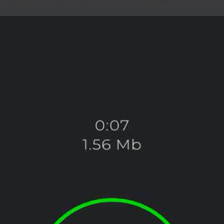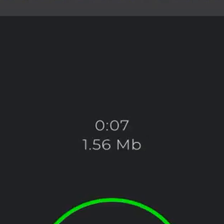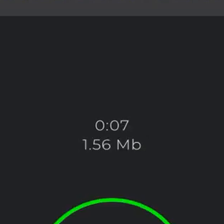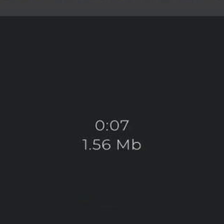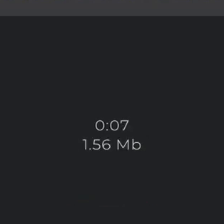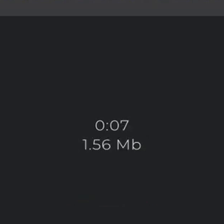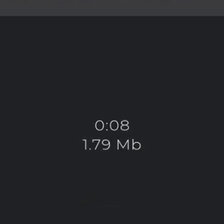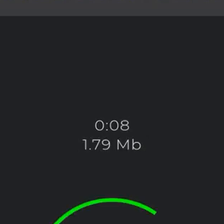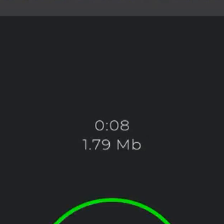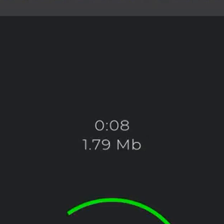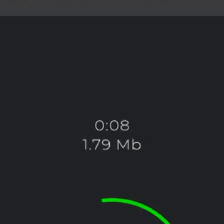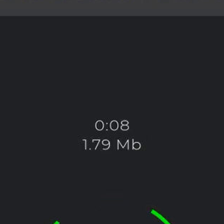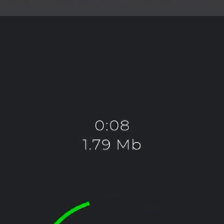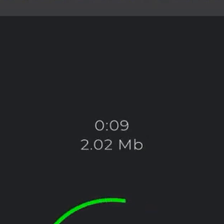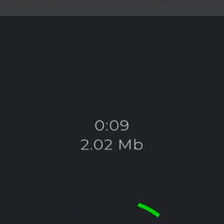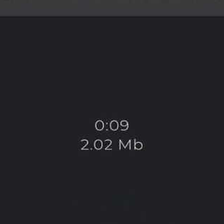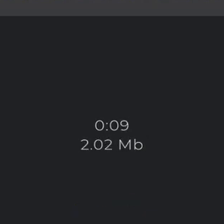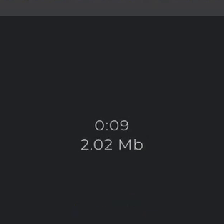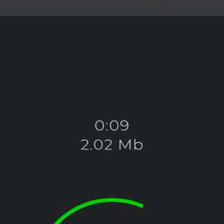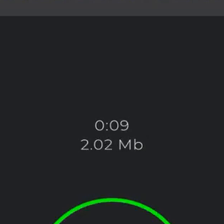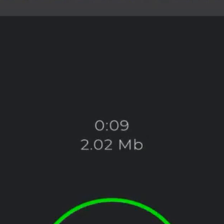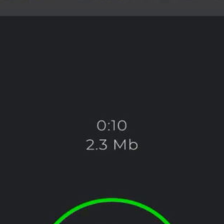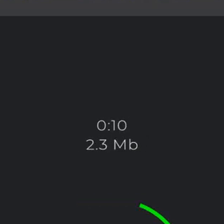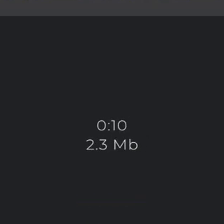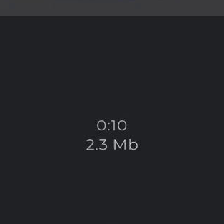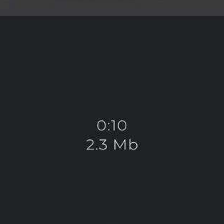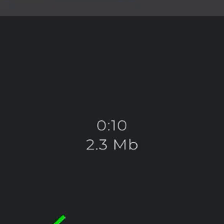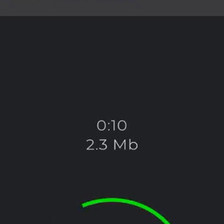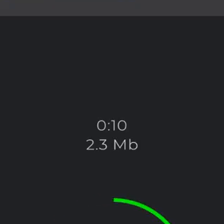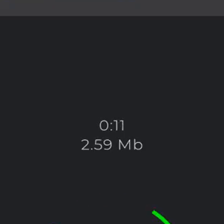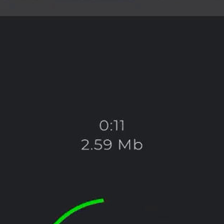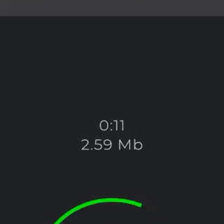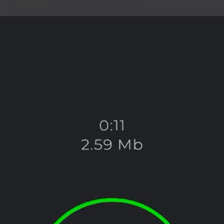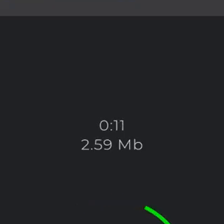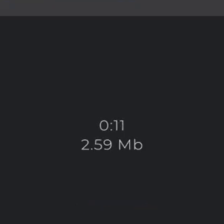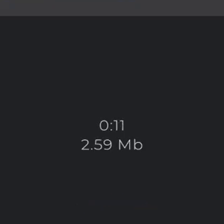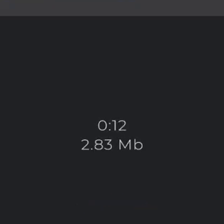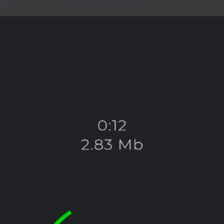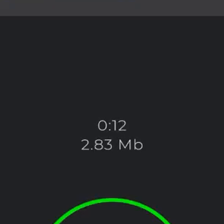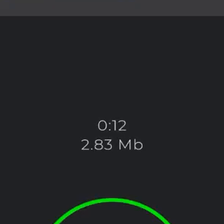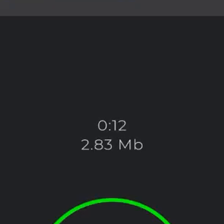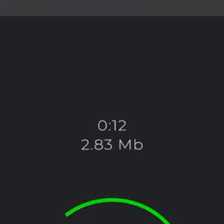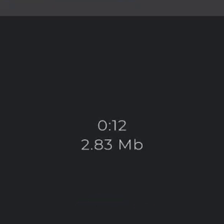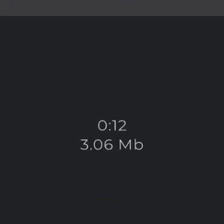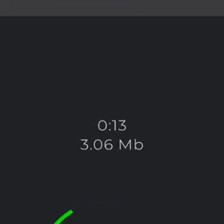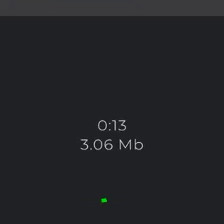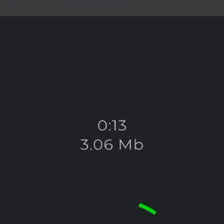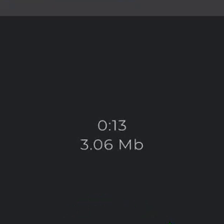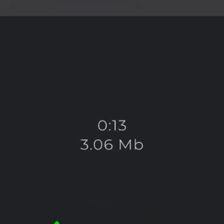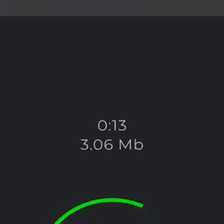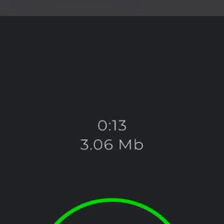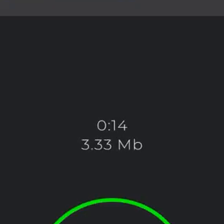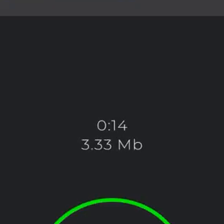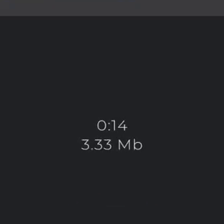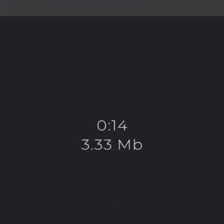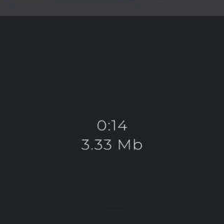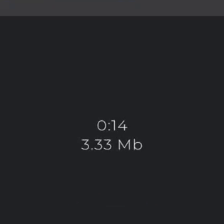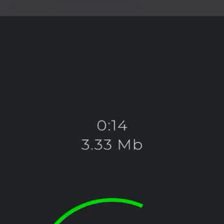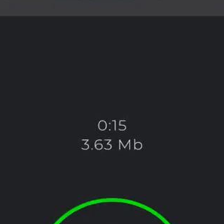So, for any of you that are trying to learn American